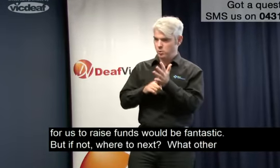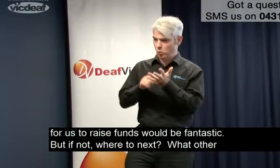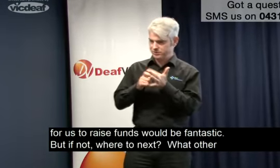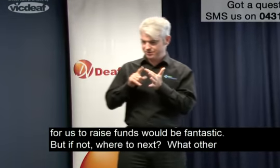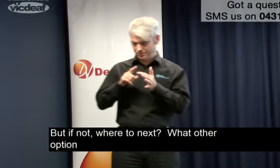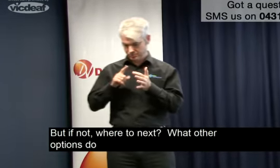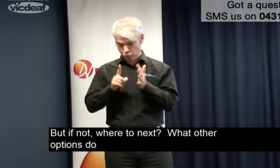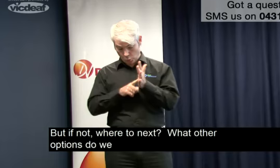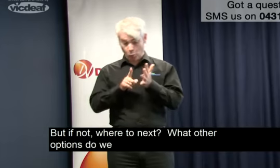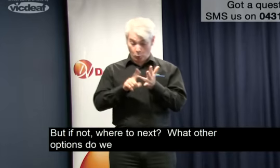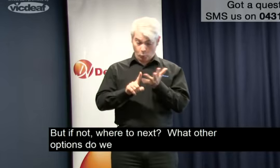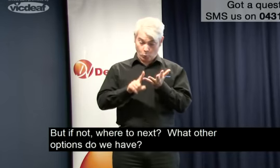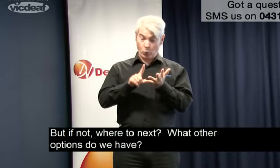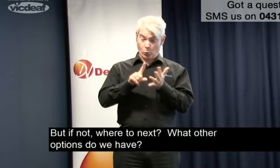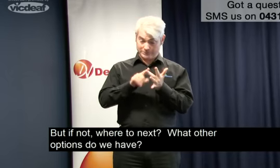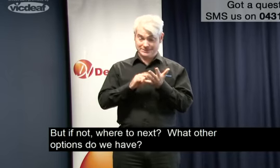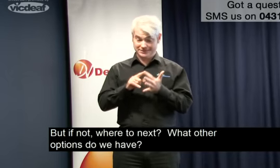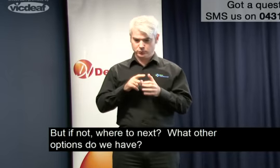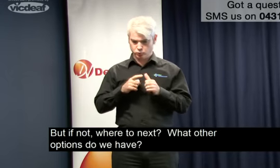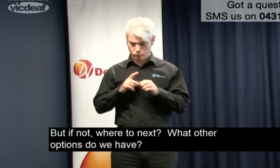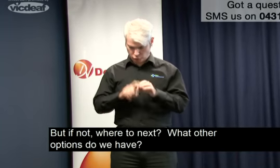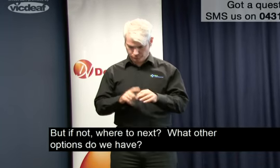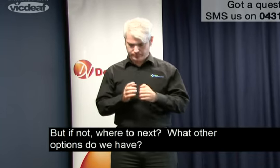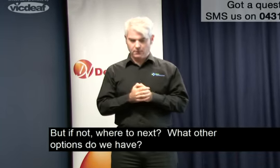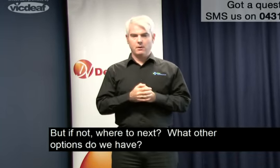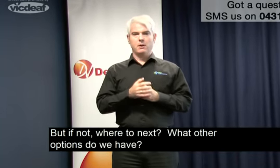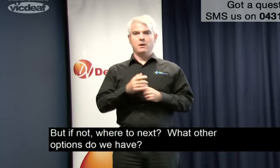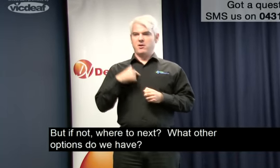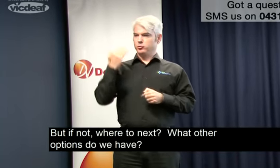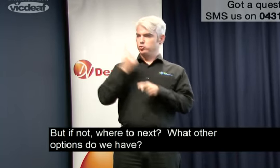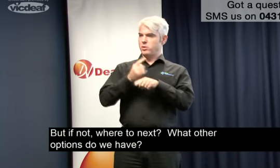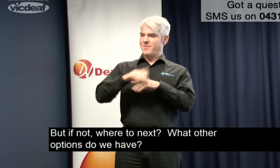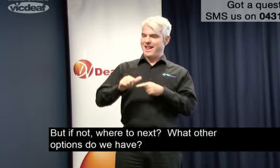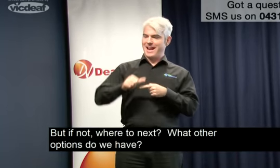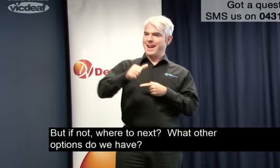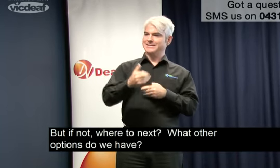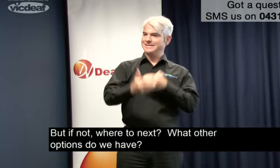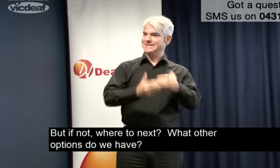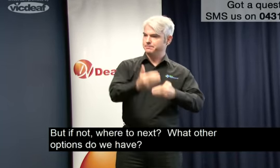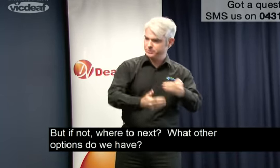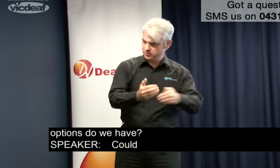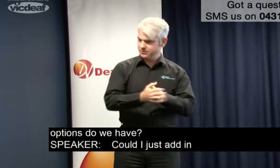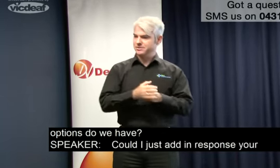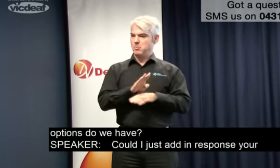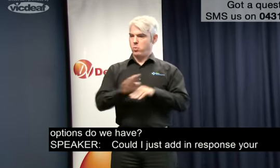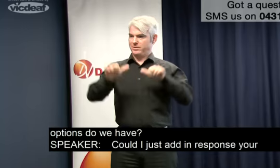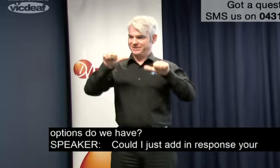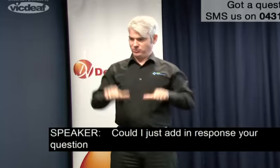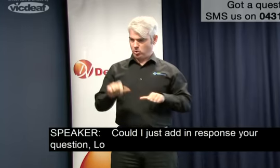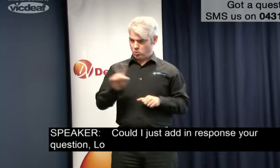And could I just add in response to your question, Louisa? Previously we talked about the next steps, and the